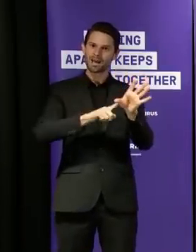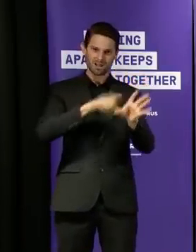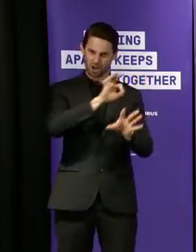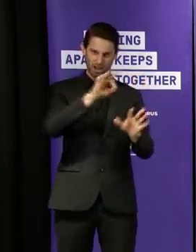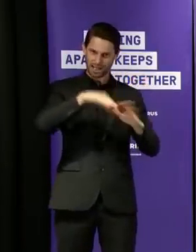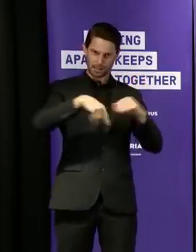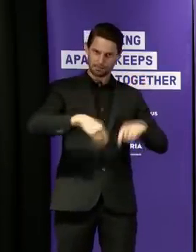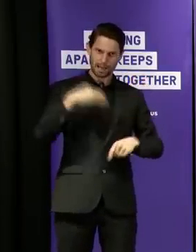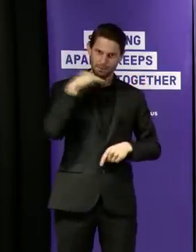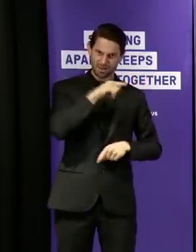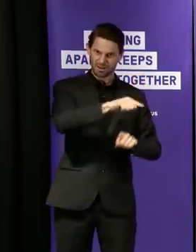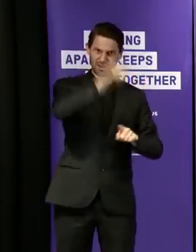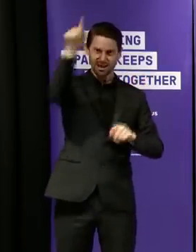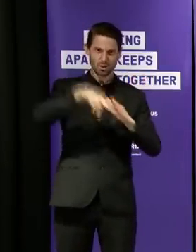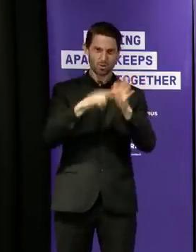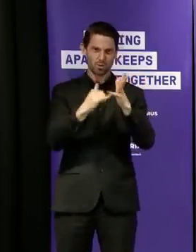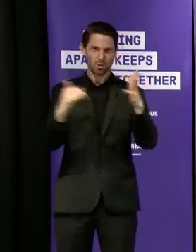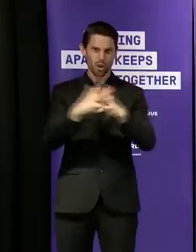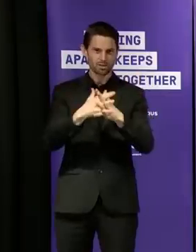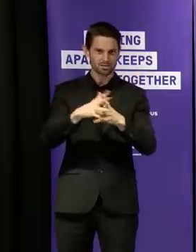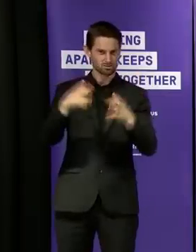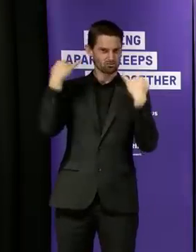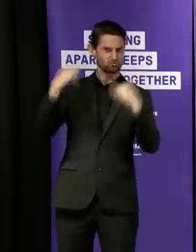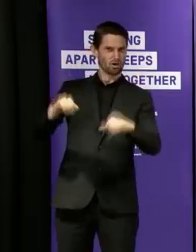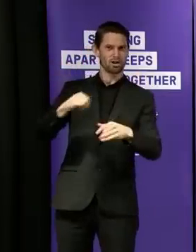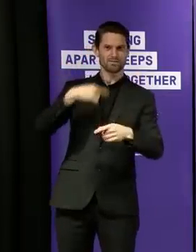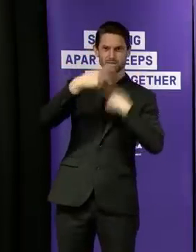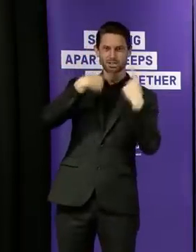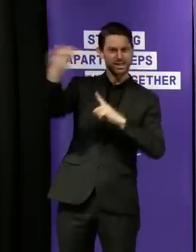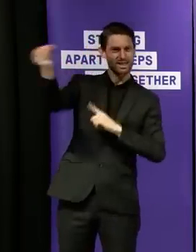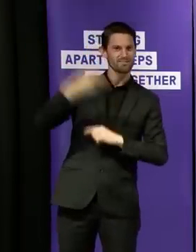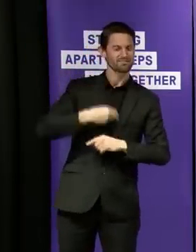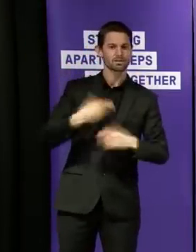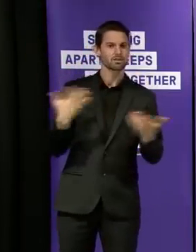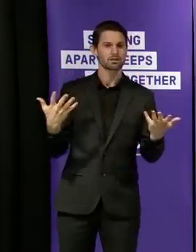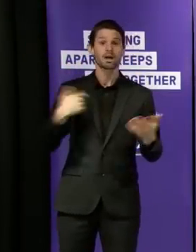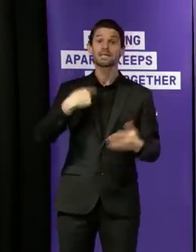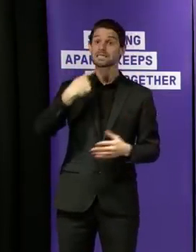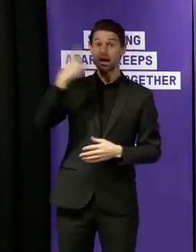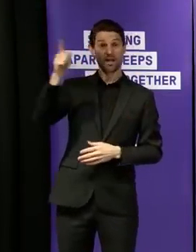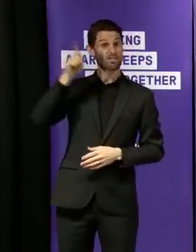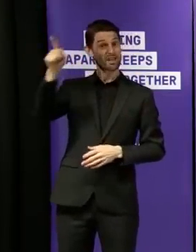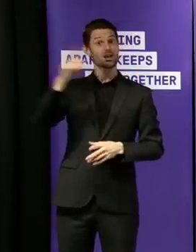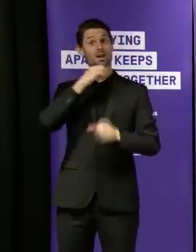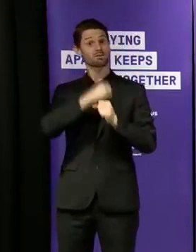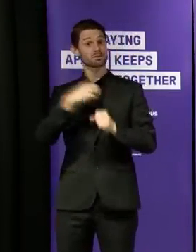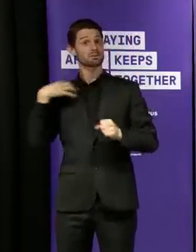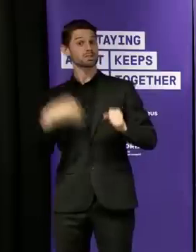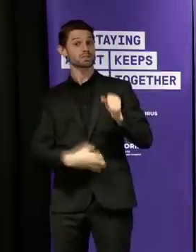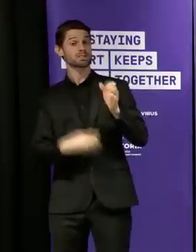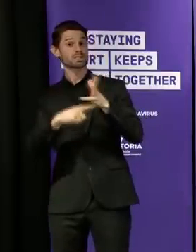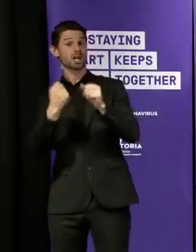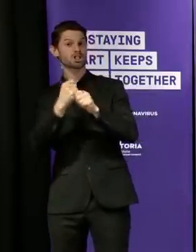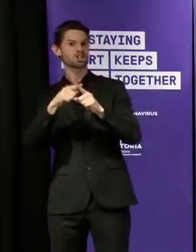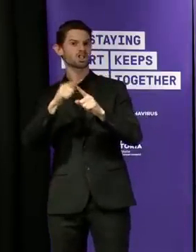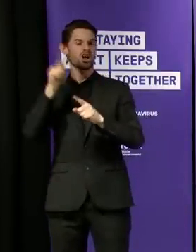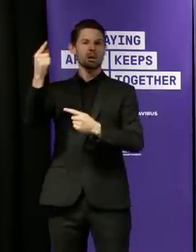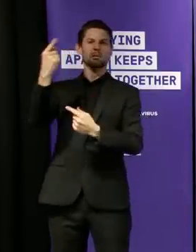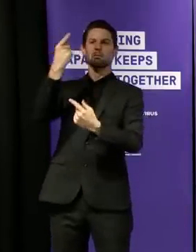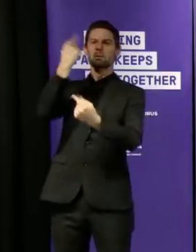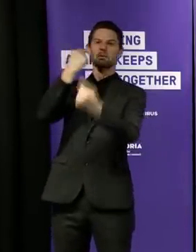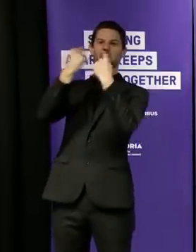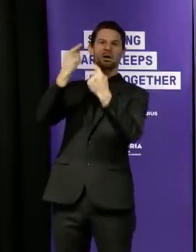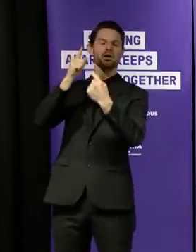Melbourne. Like, seriously, my advice to Minister Tudge is, instead of stubbornly defending